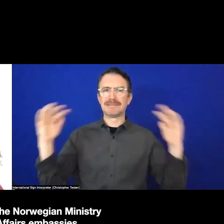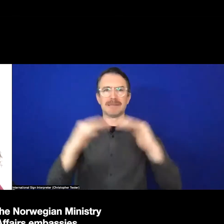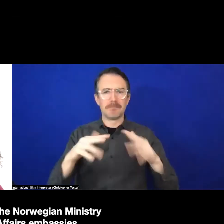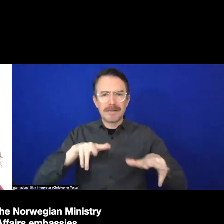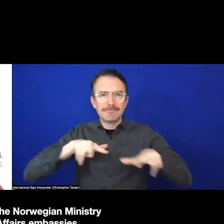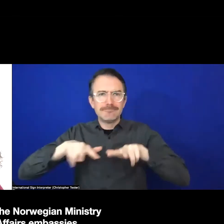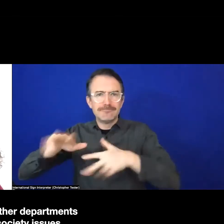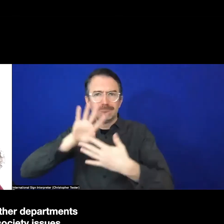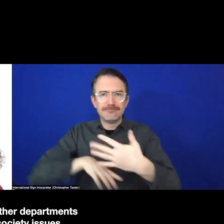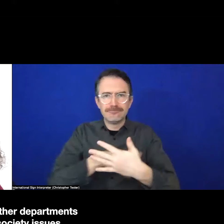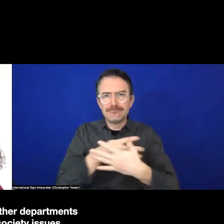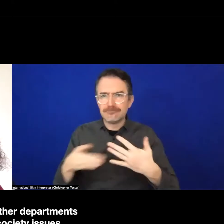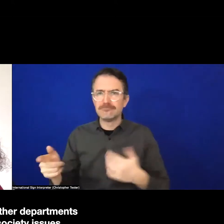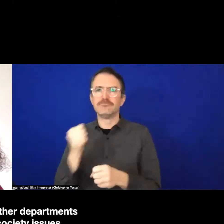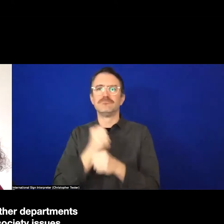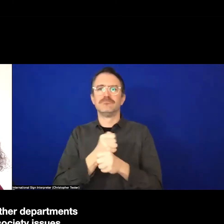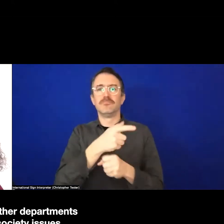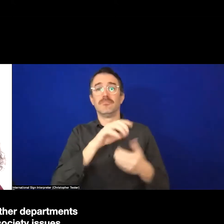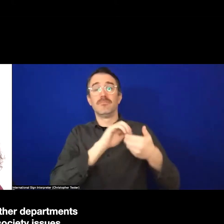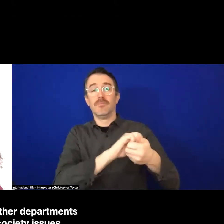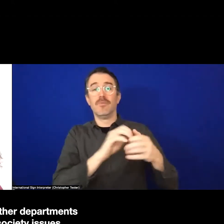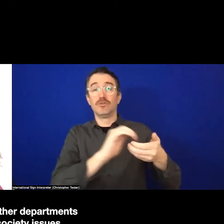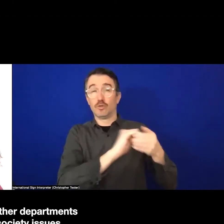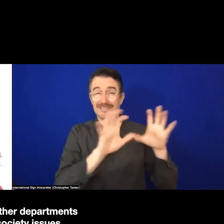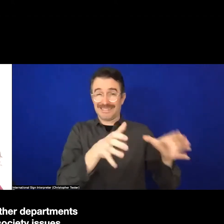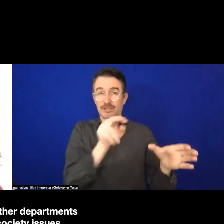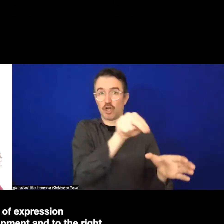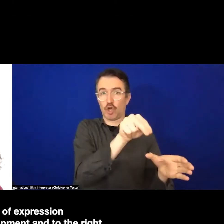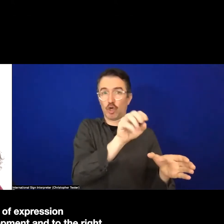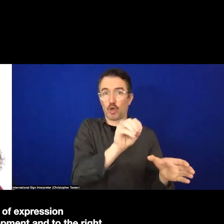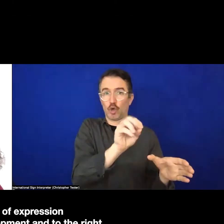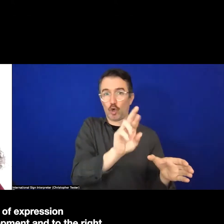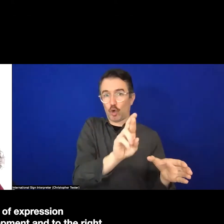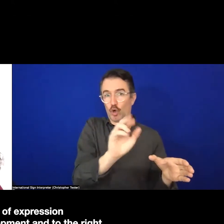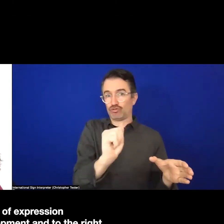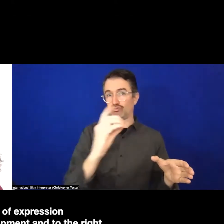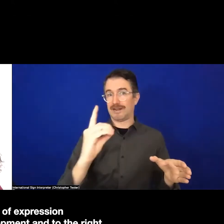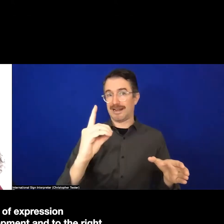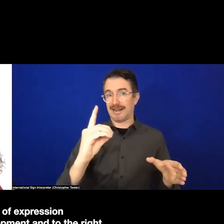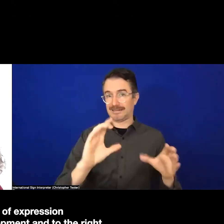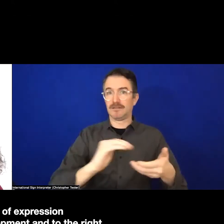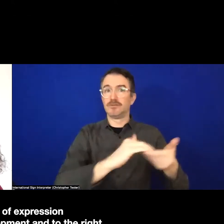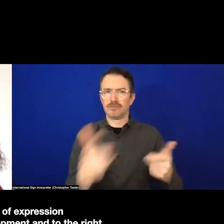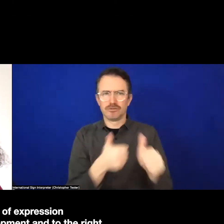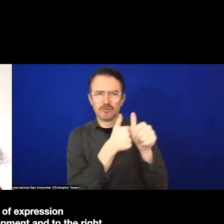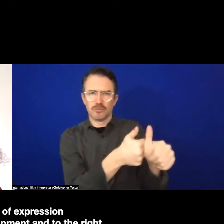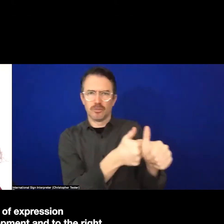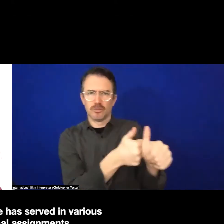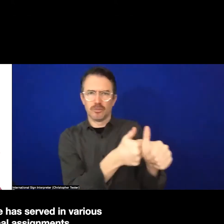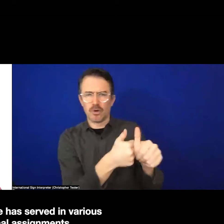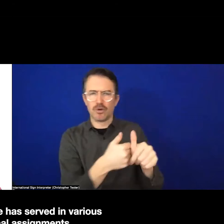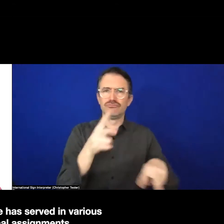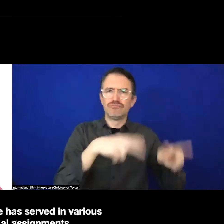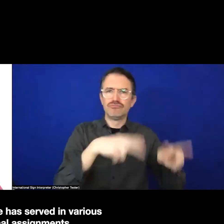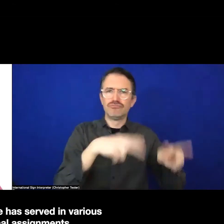Norwegian Ministry of Foreign Affairs, embassies, and NORAD's other departments on civil society issues, freedom of expression and media development and